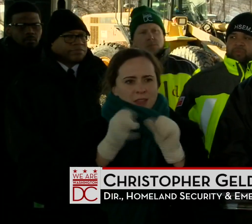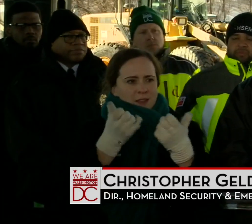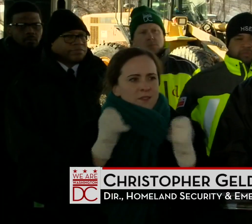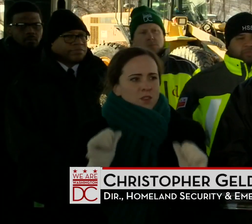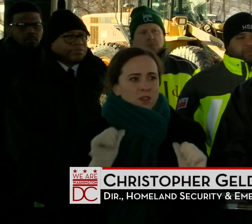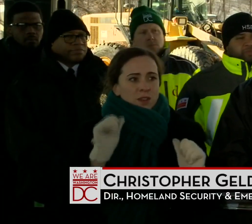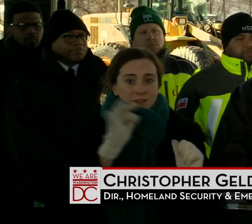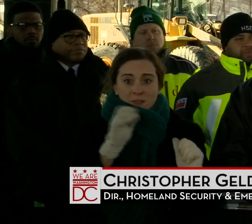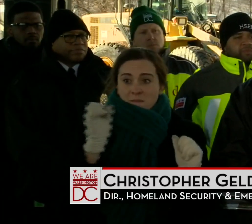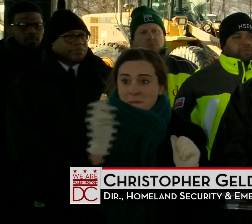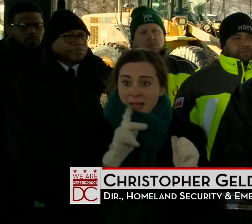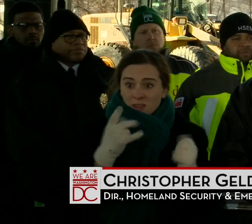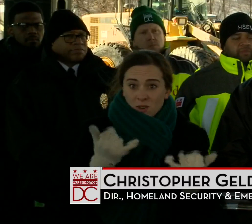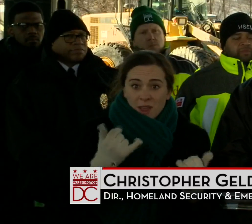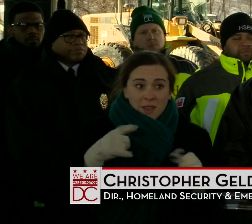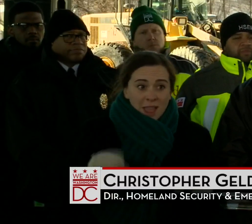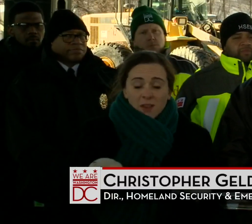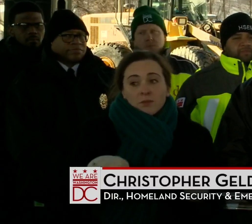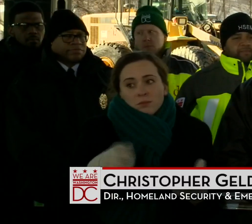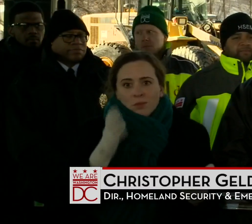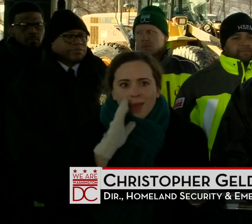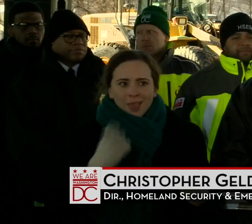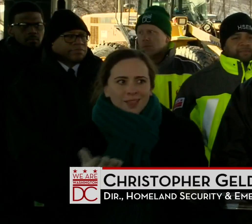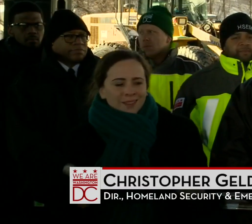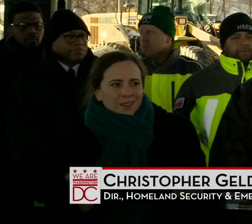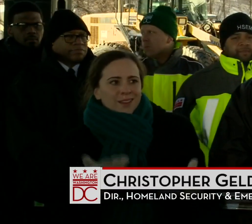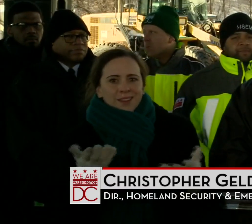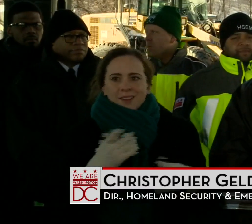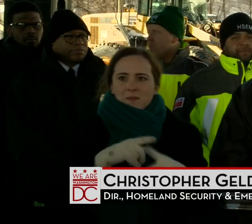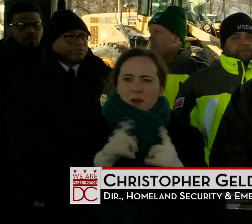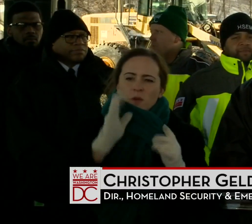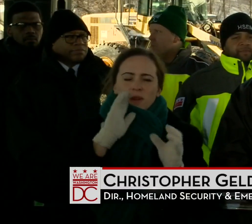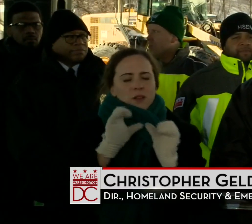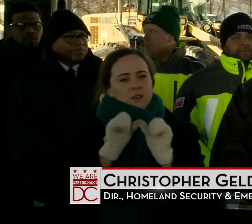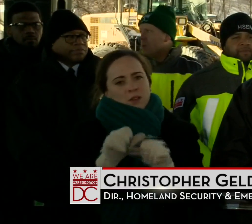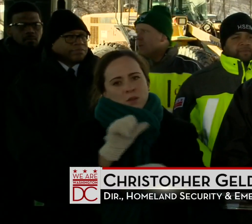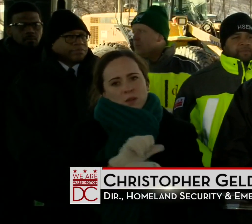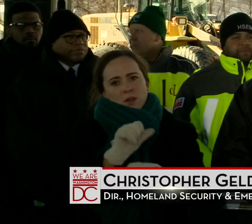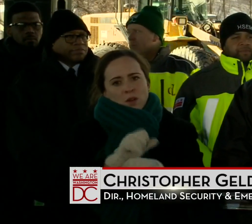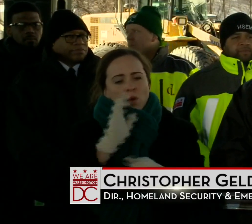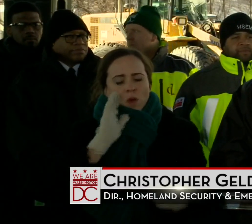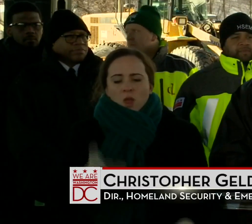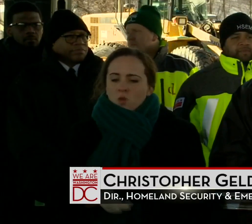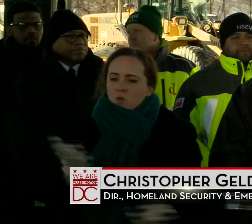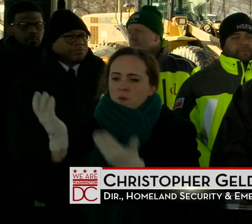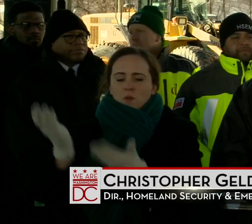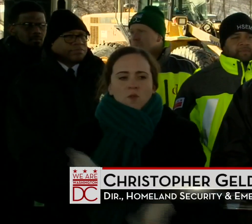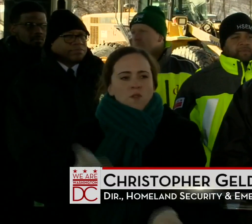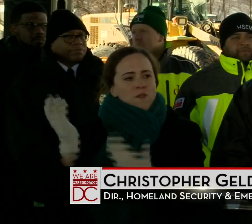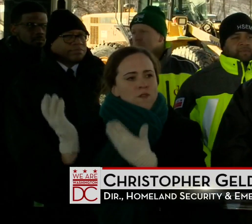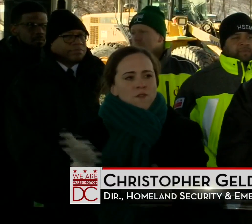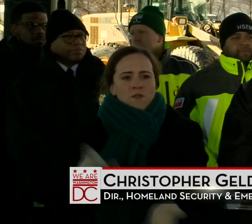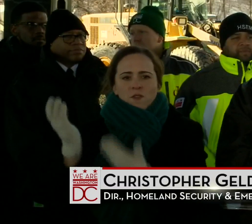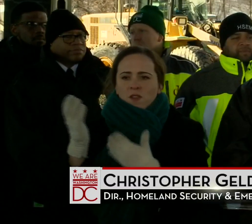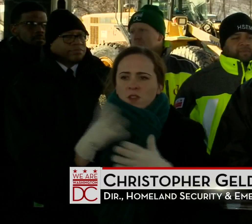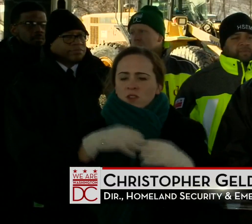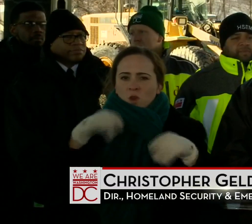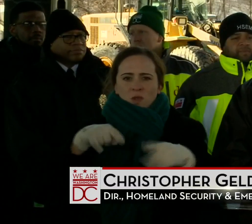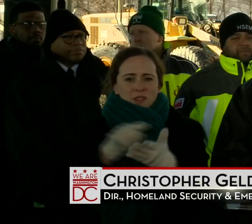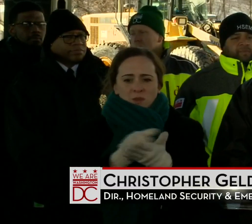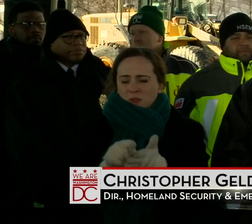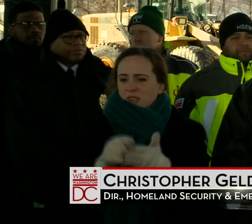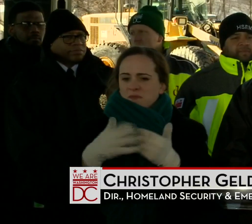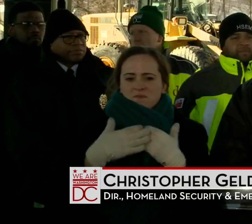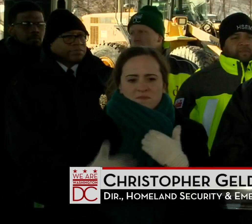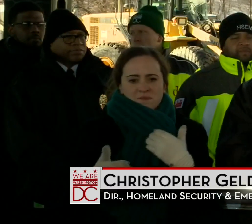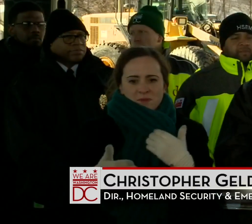back today, we would have it back today. So we're going to continue to work that. We're going to be removing snow for most of this week, right? That does not mean we're not going to